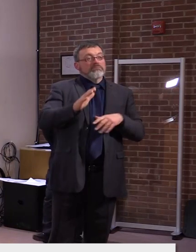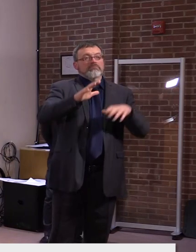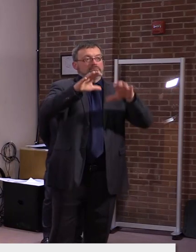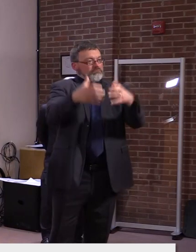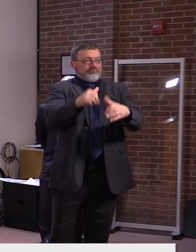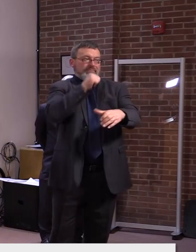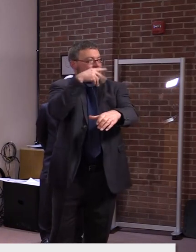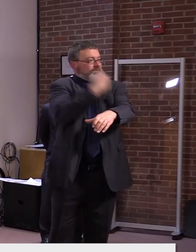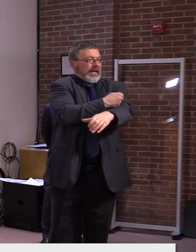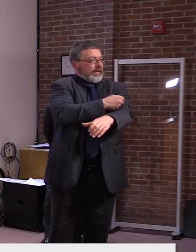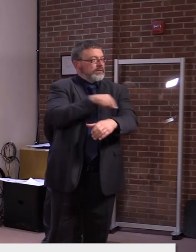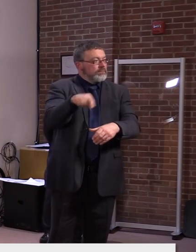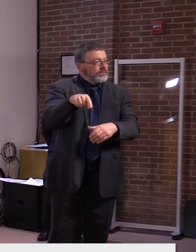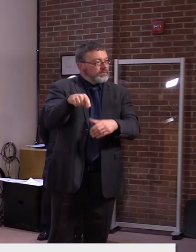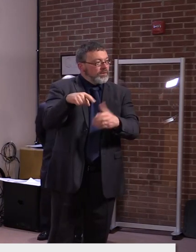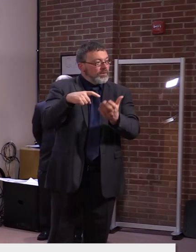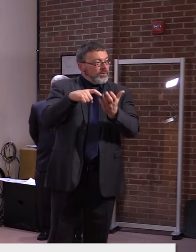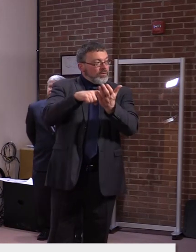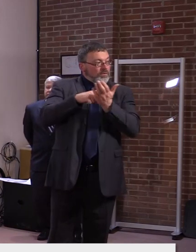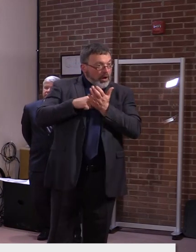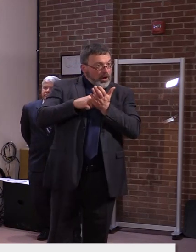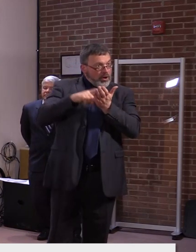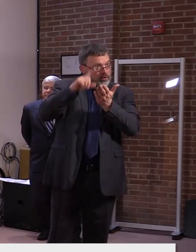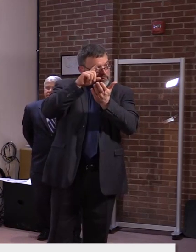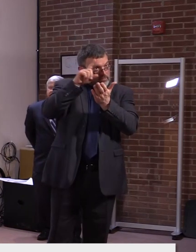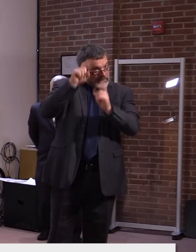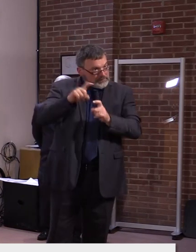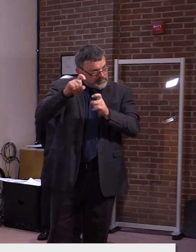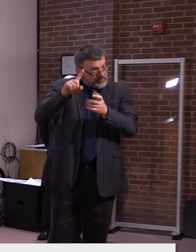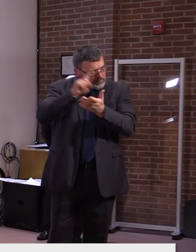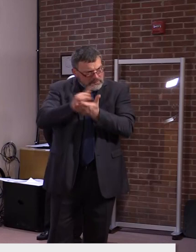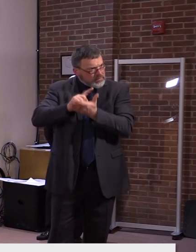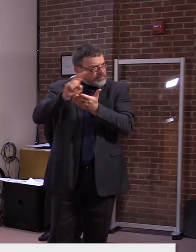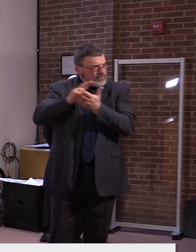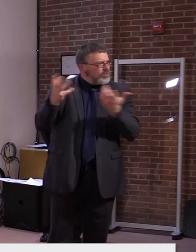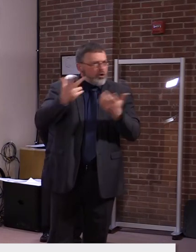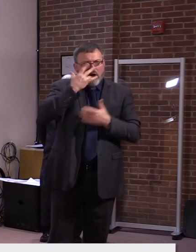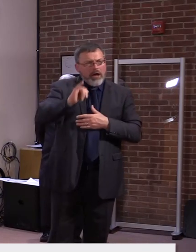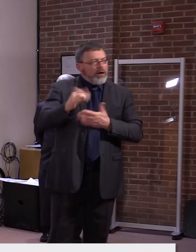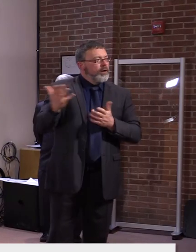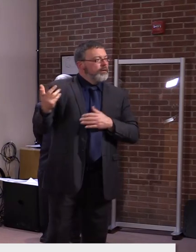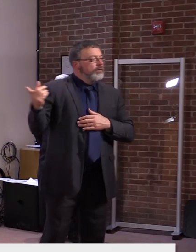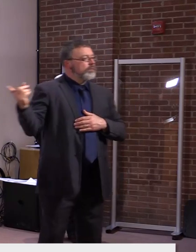will they be required to be tested? The recommendation is for weekly testing.